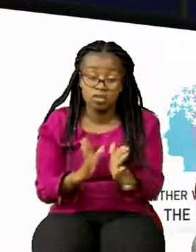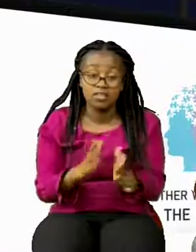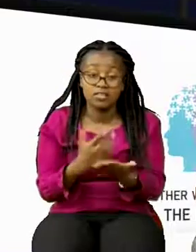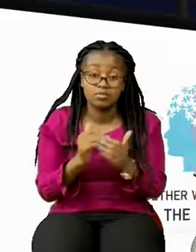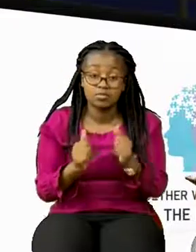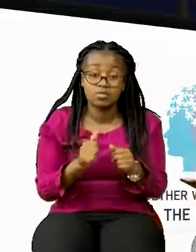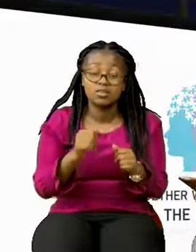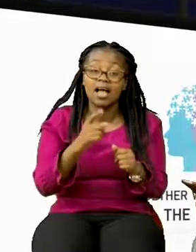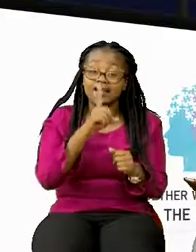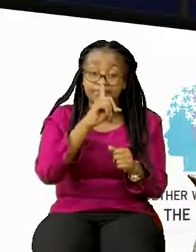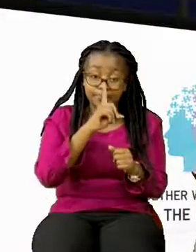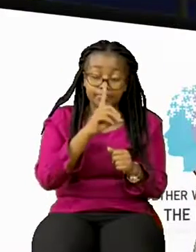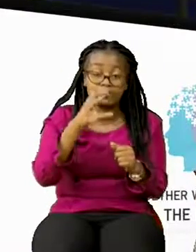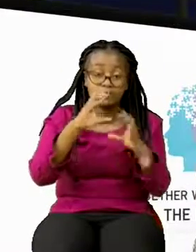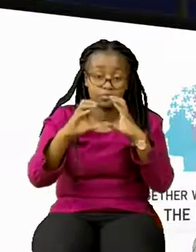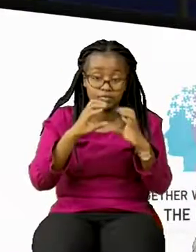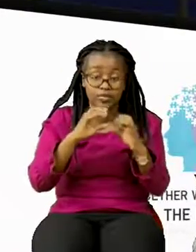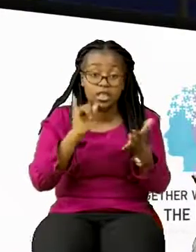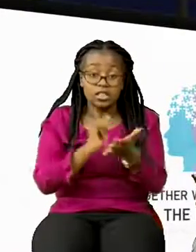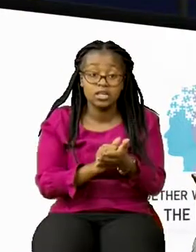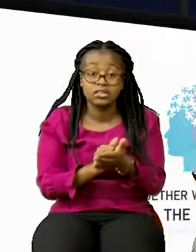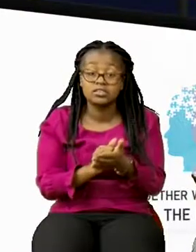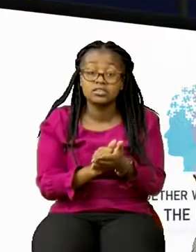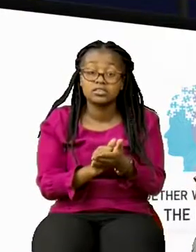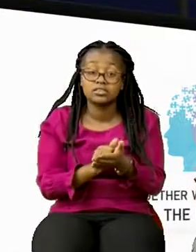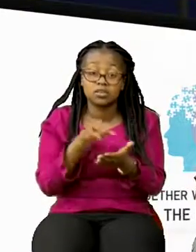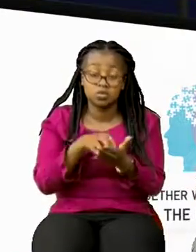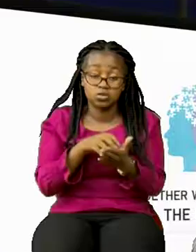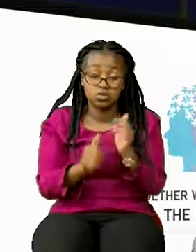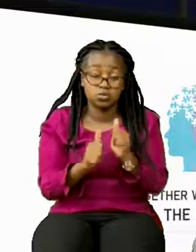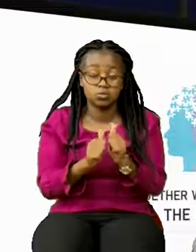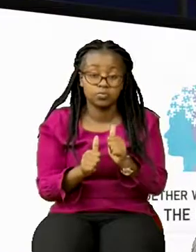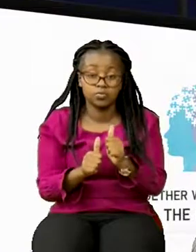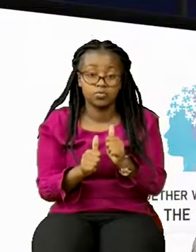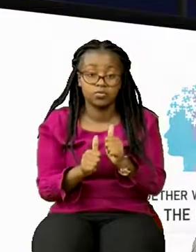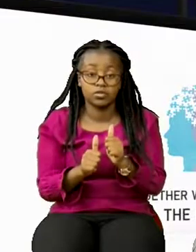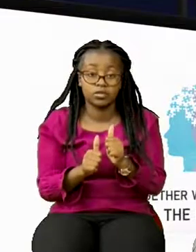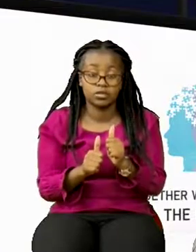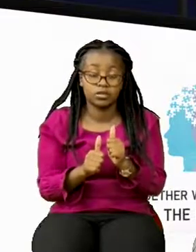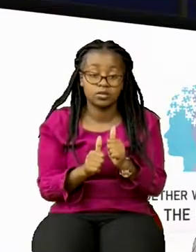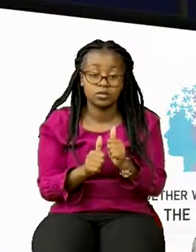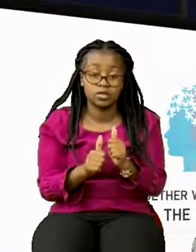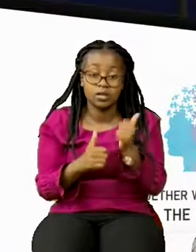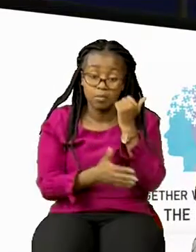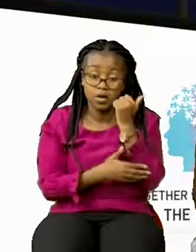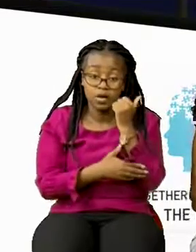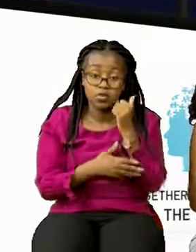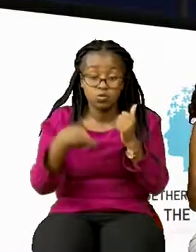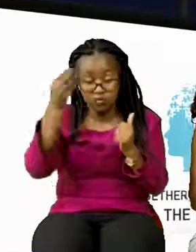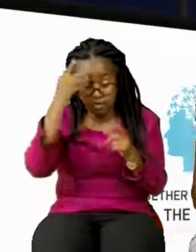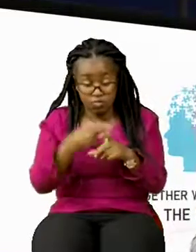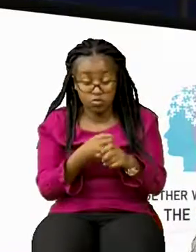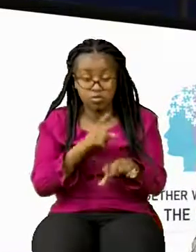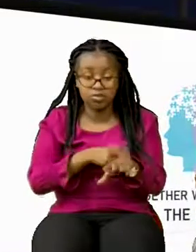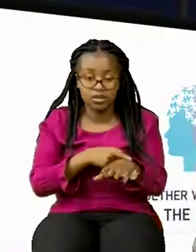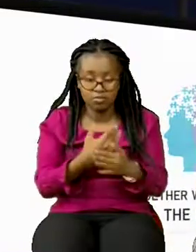call silent convulsions, and that is a disorder that can actually take a while to go away. So they always say you study from when the child